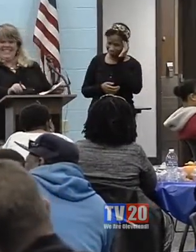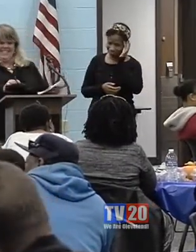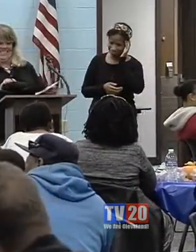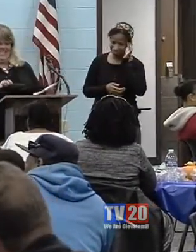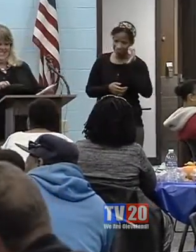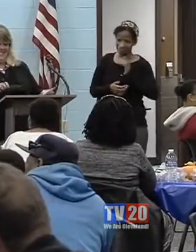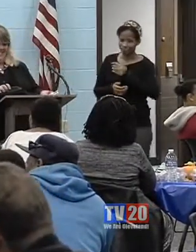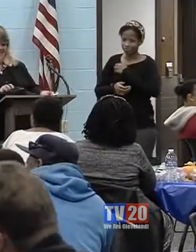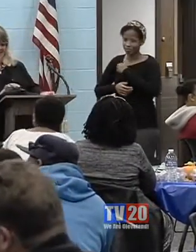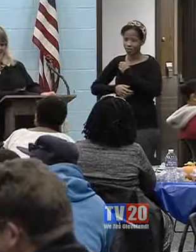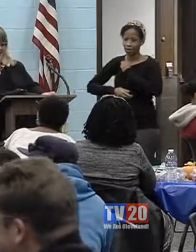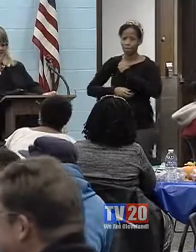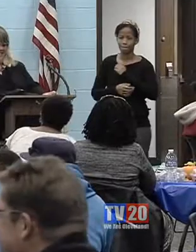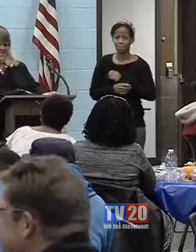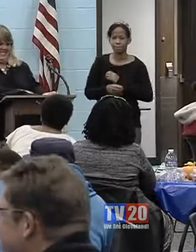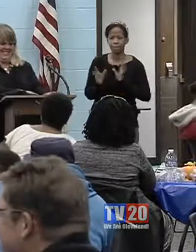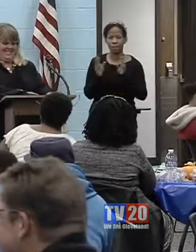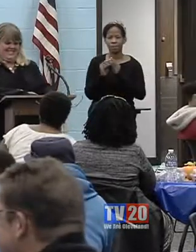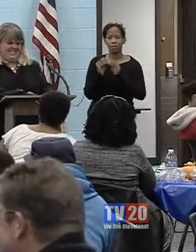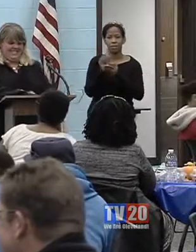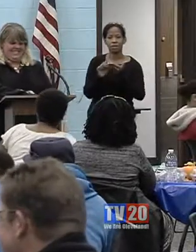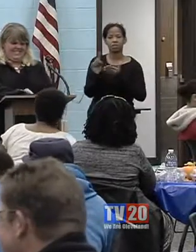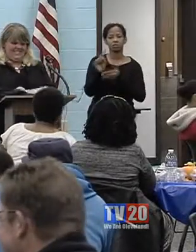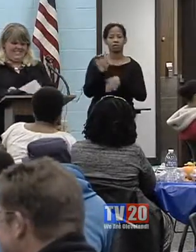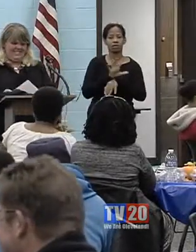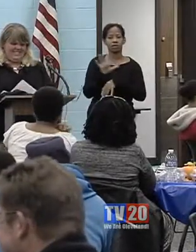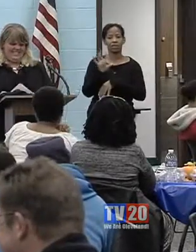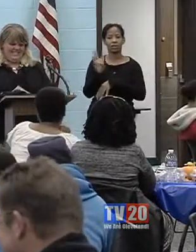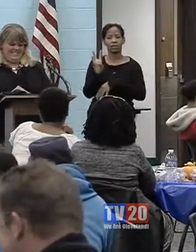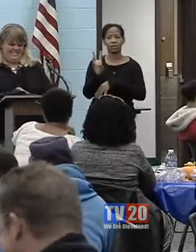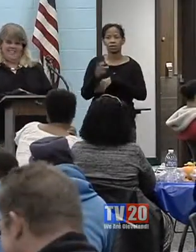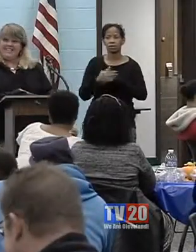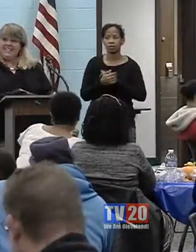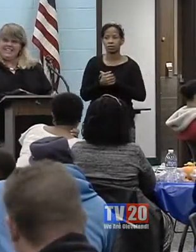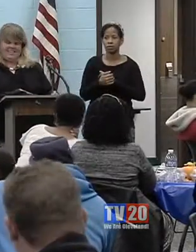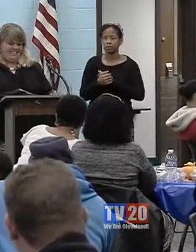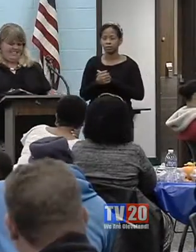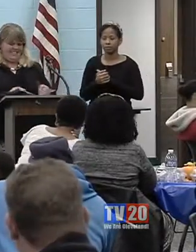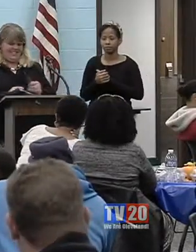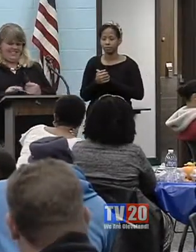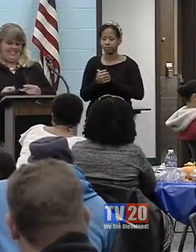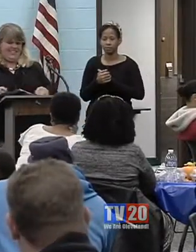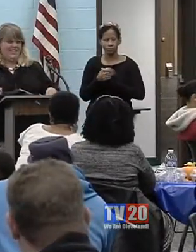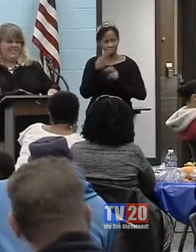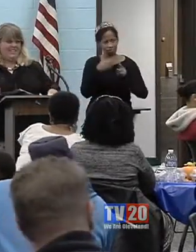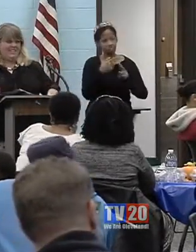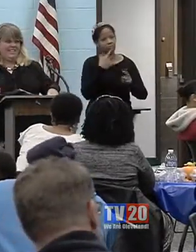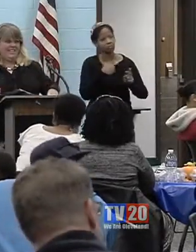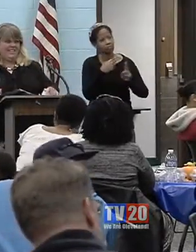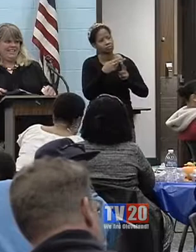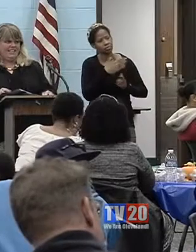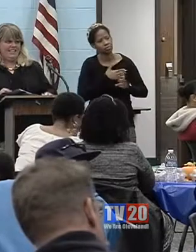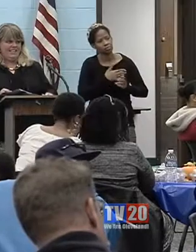I have a meeting with him from 5 to 6. What I could do, because you just triggered it. What's your name, ma'am?